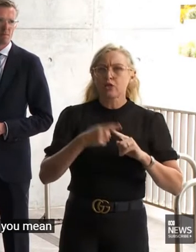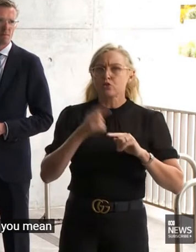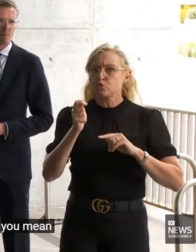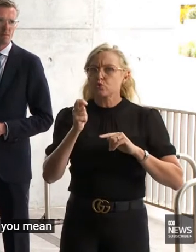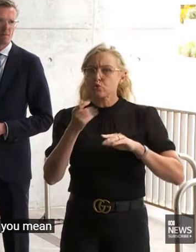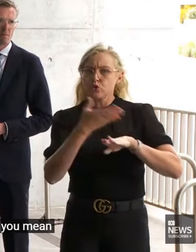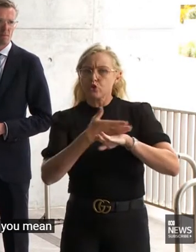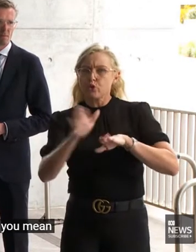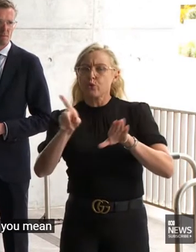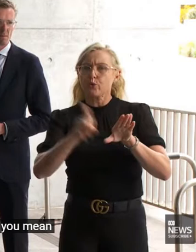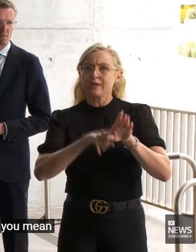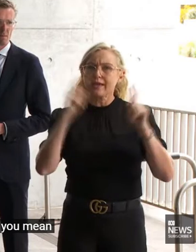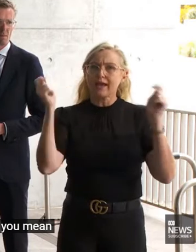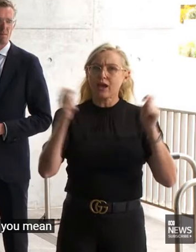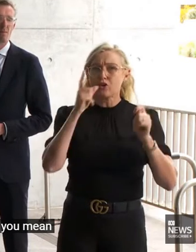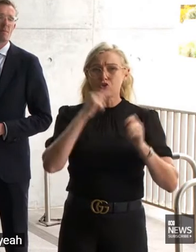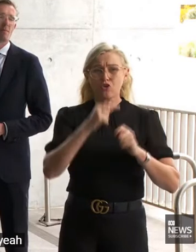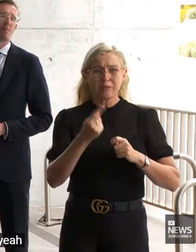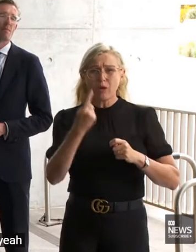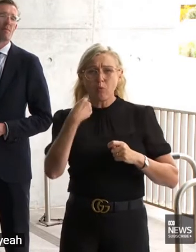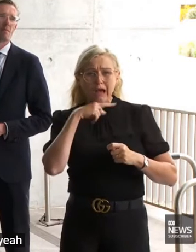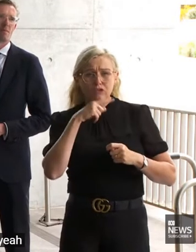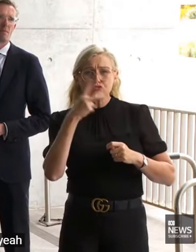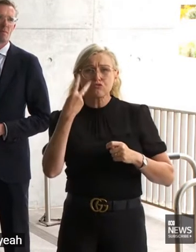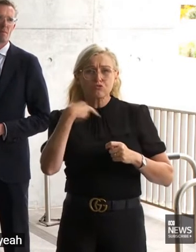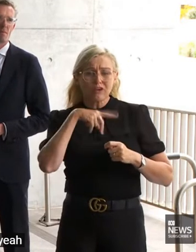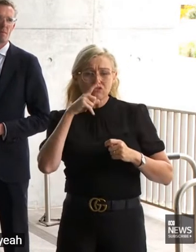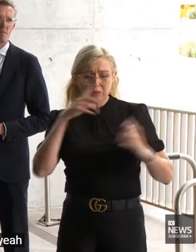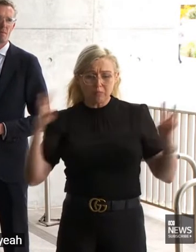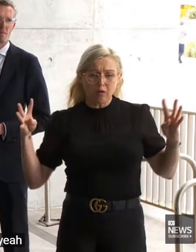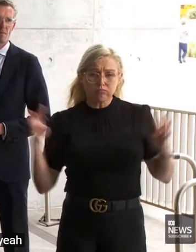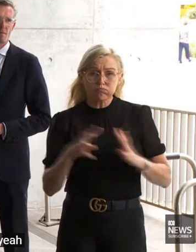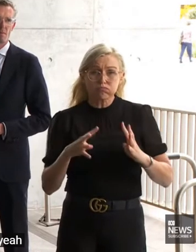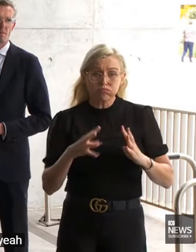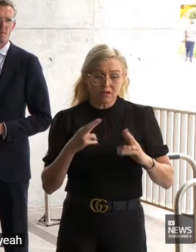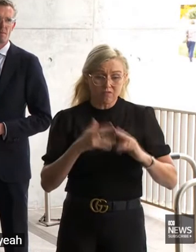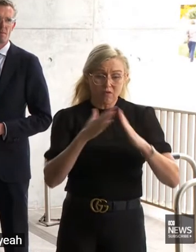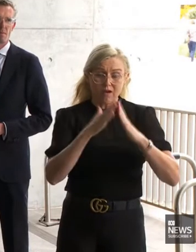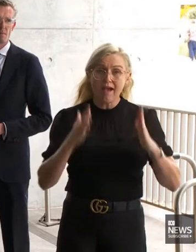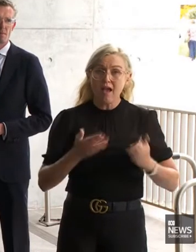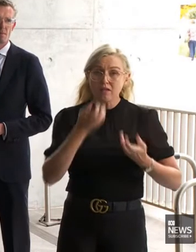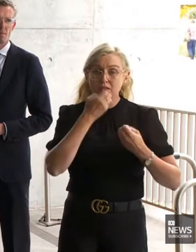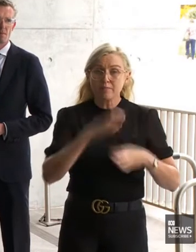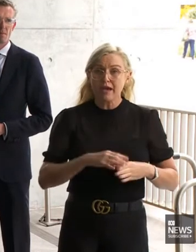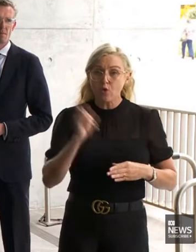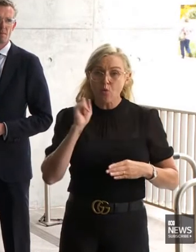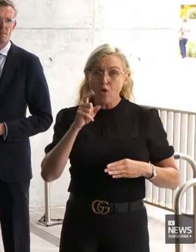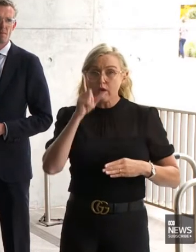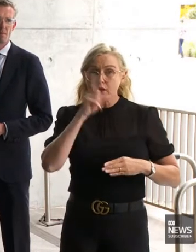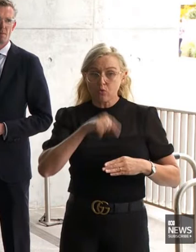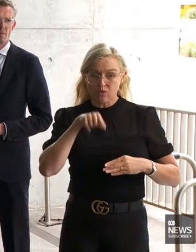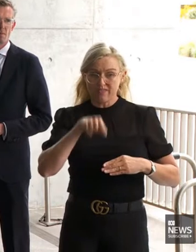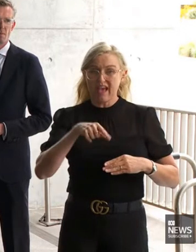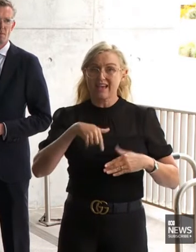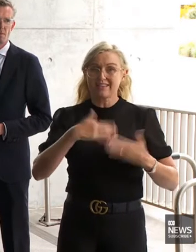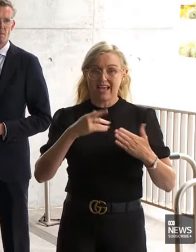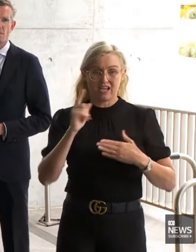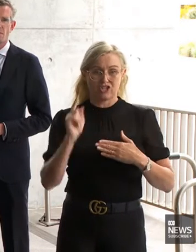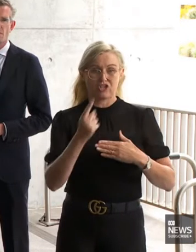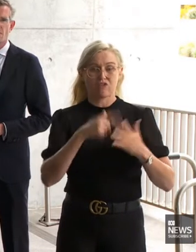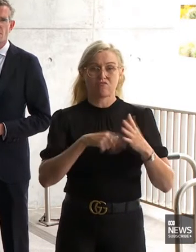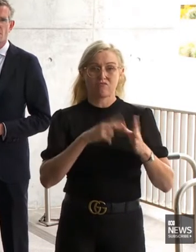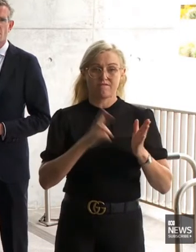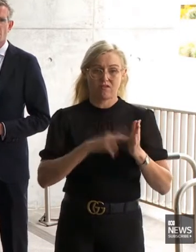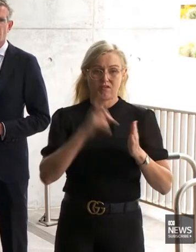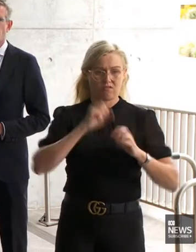people might be gathering the hundreds in house parties and that sort of thing. Are you worried about that being a super spreading day, and do you rule out introducing